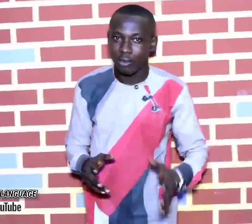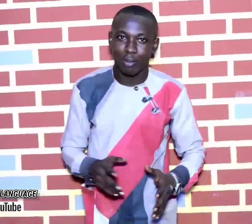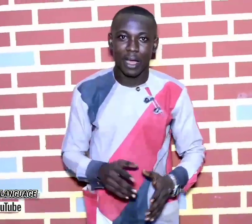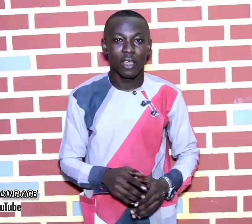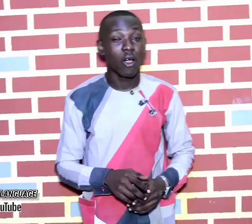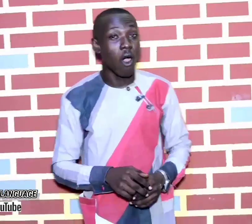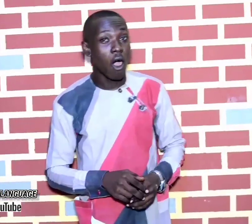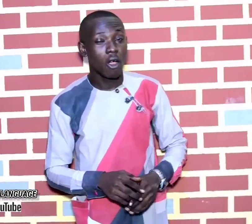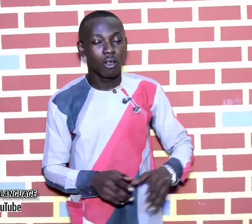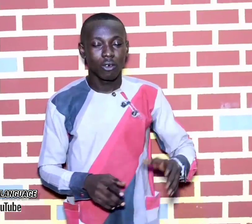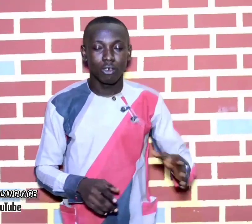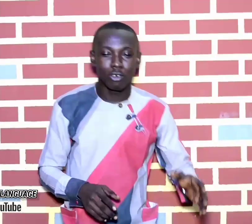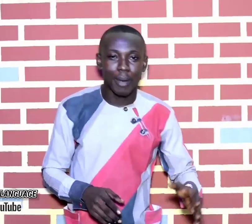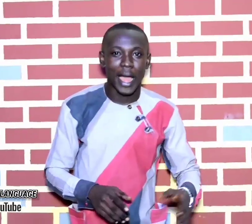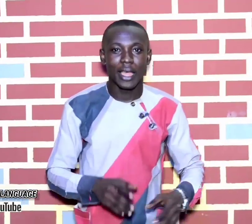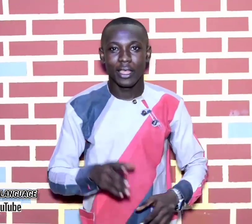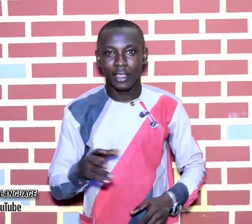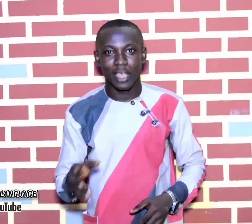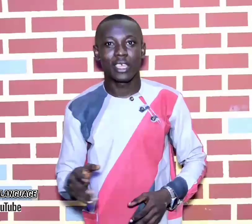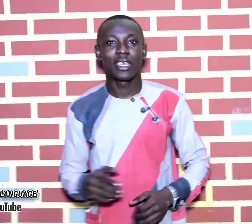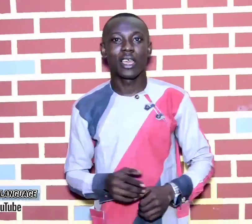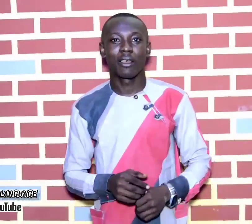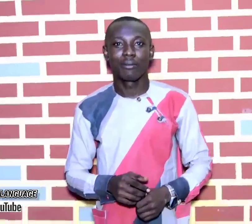goodbye, or goodbye, take care.